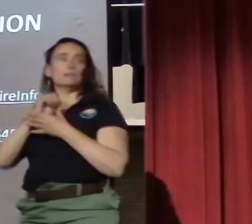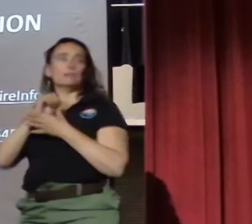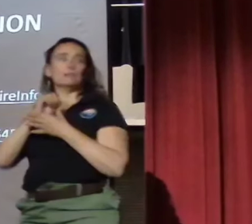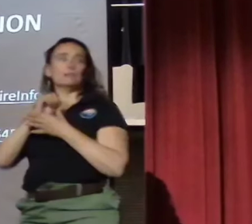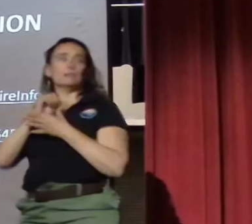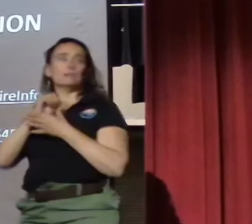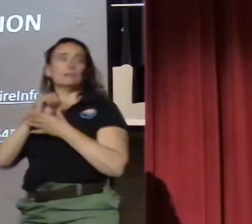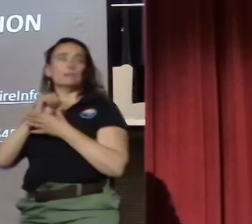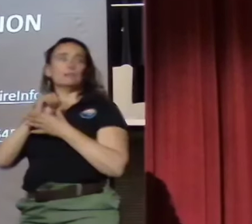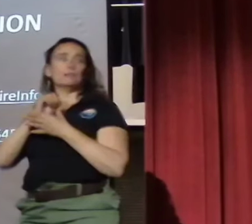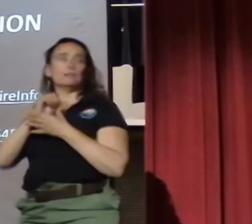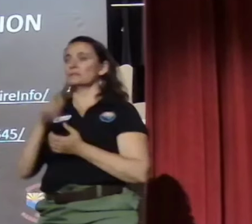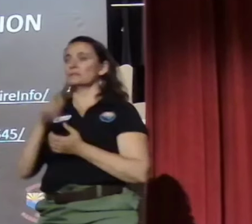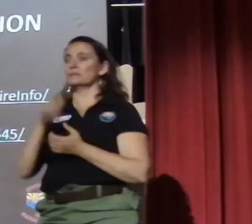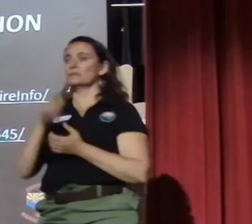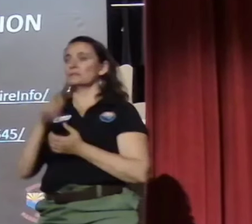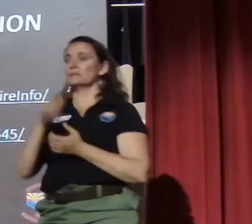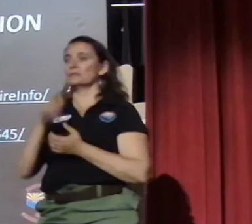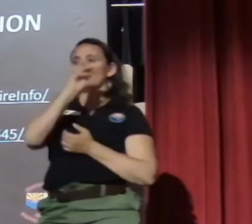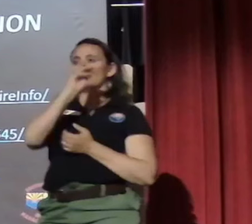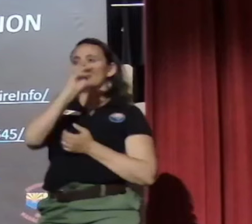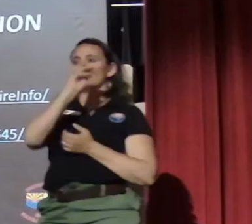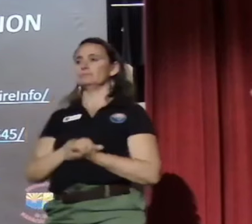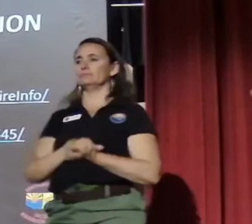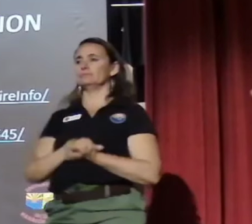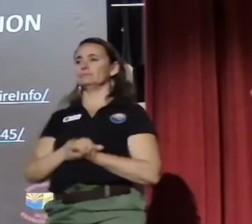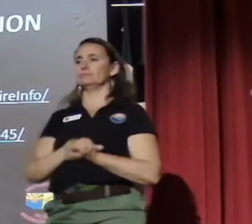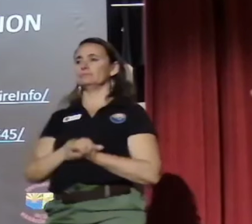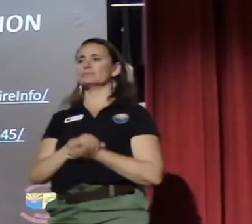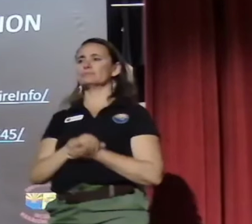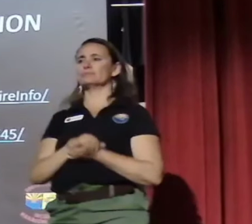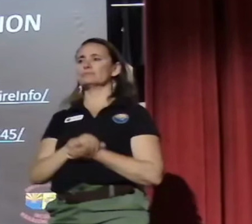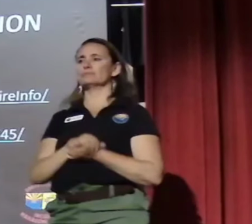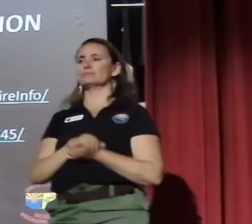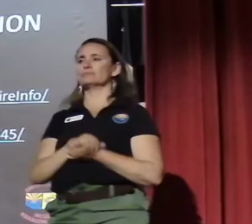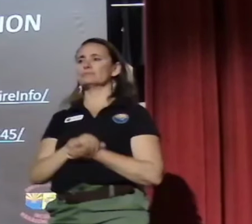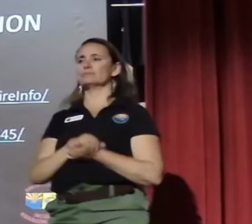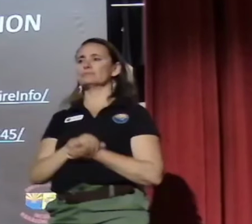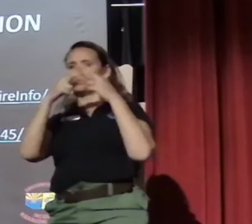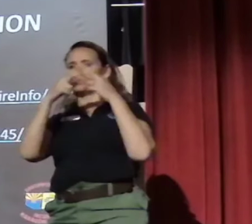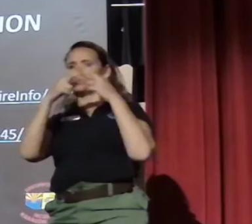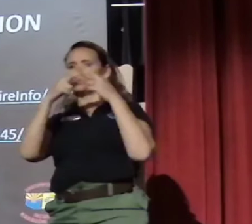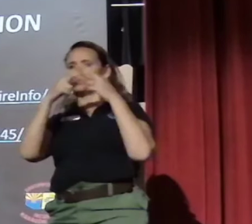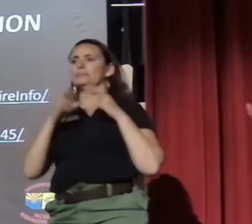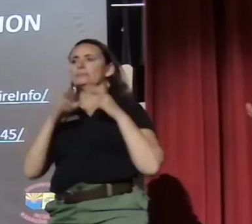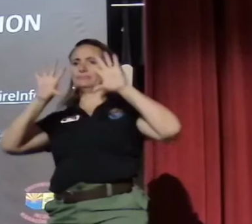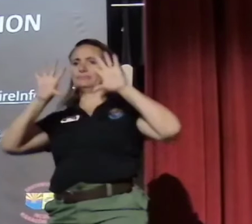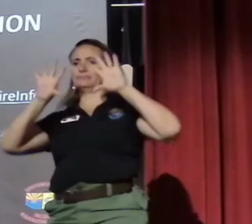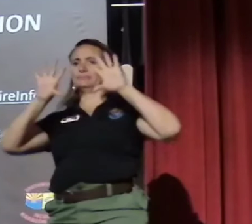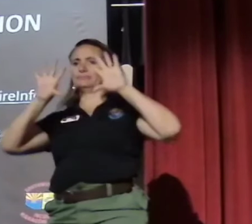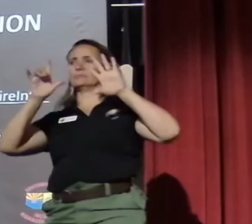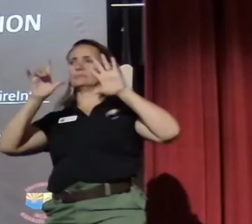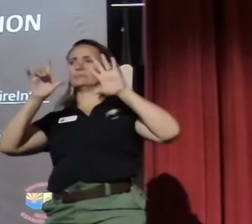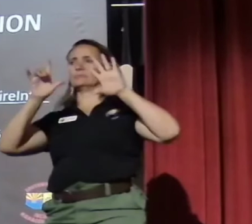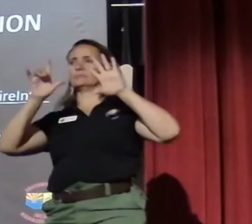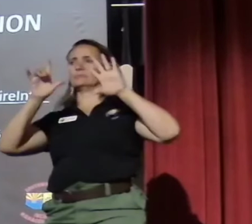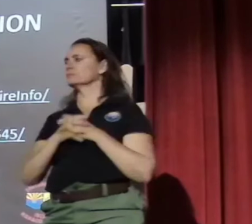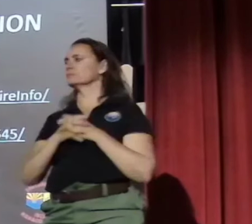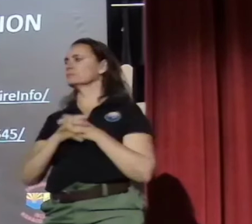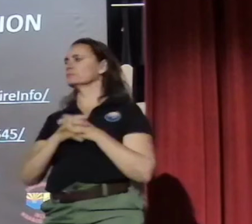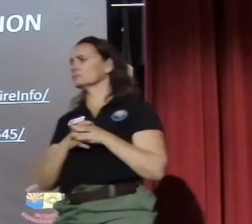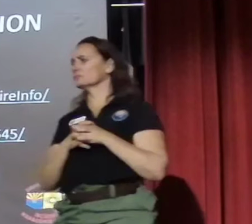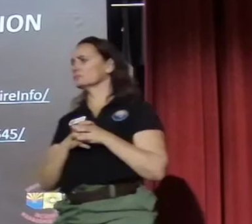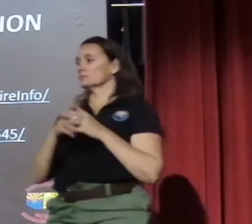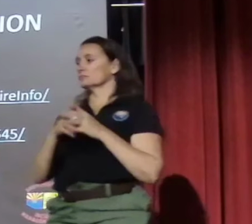Arizona and New Mexico. Between Arizona and New Mexico, we look at the region. So Arizona, New Mexico, we got 24 incidents. Is this the